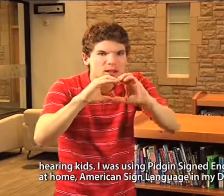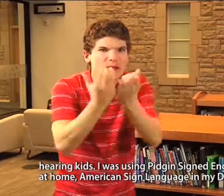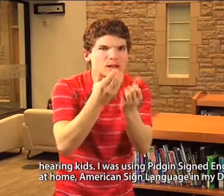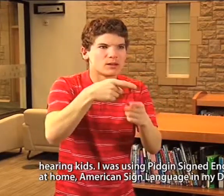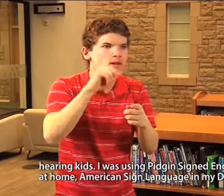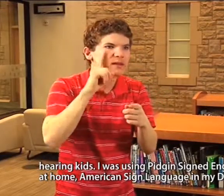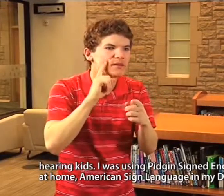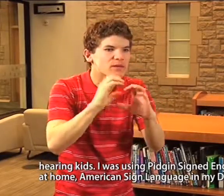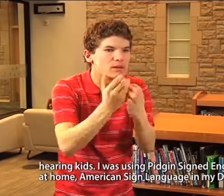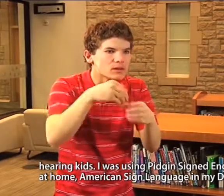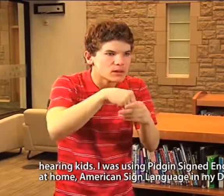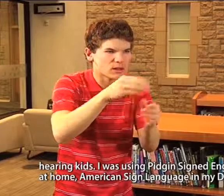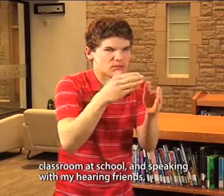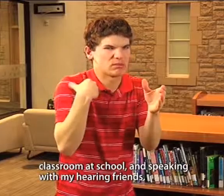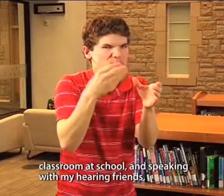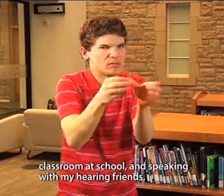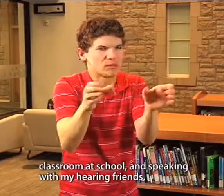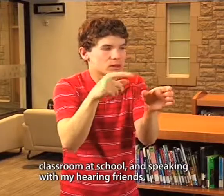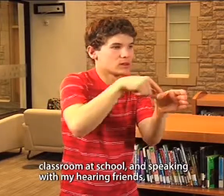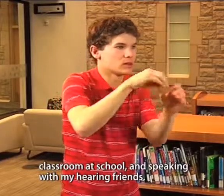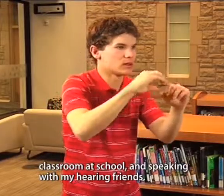American Sign Language in my deaf classroom at school,